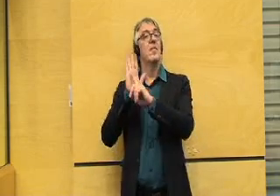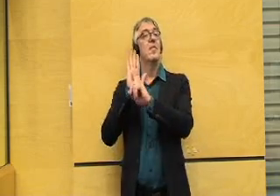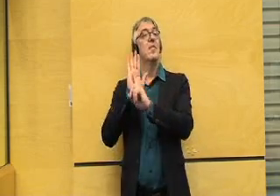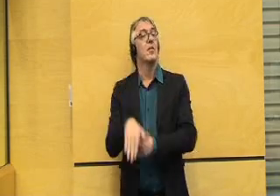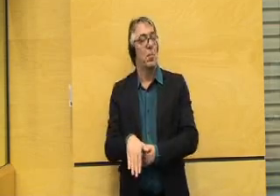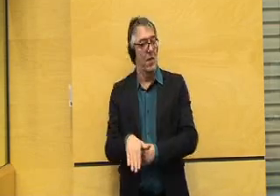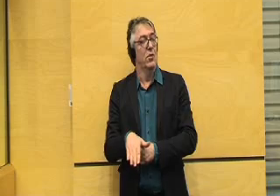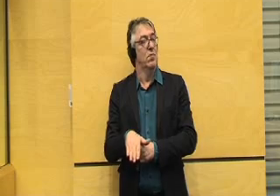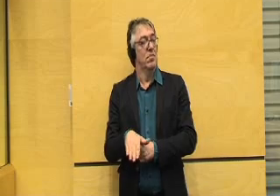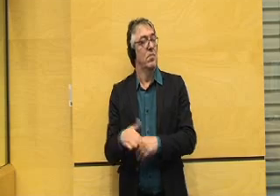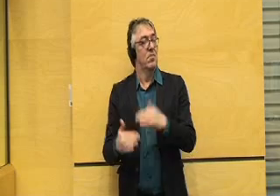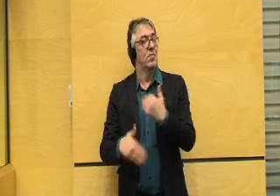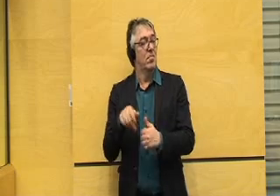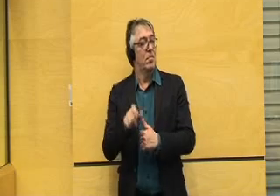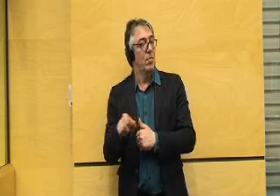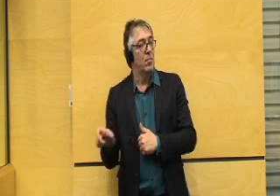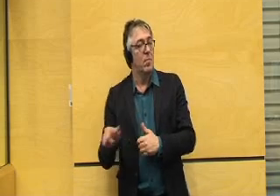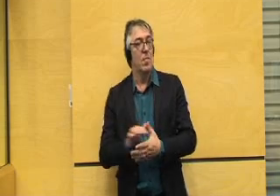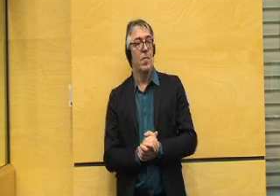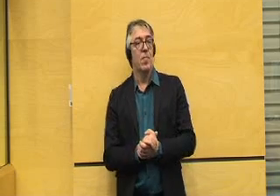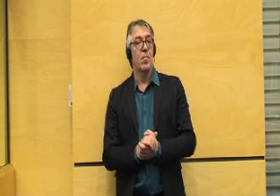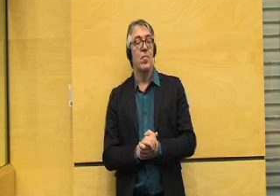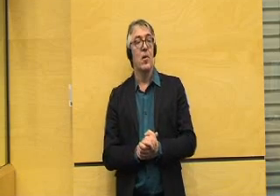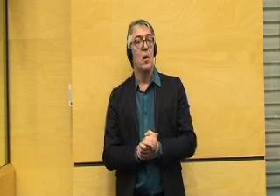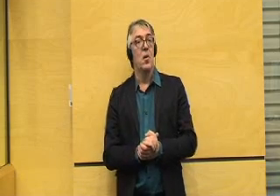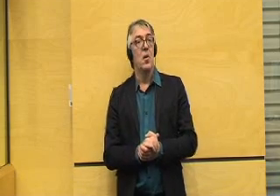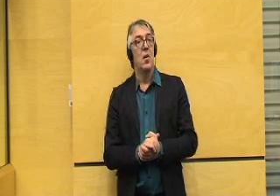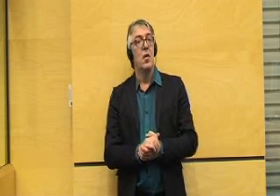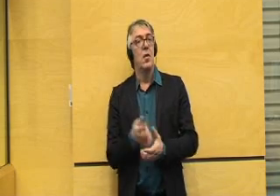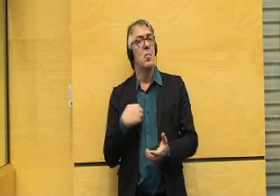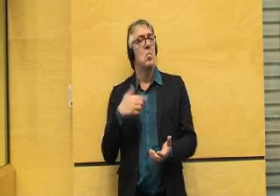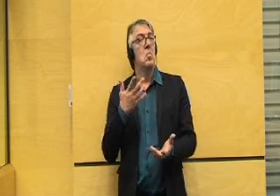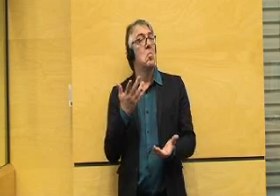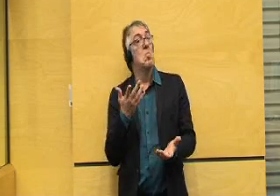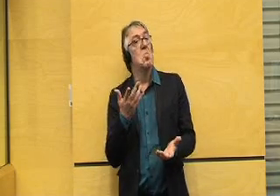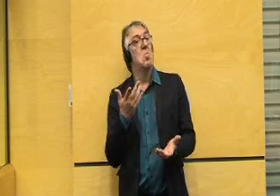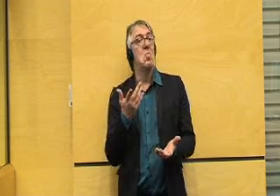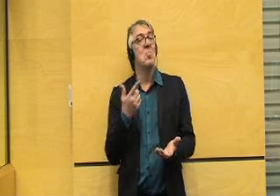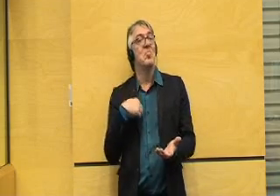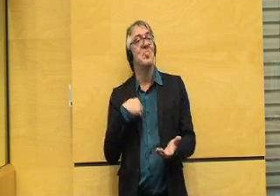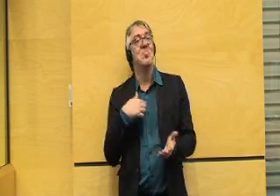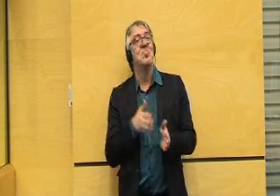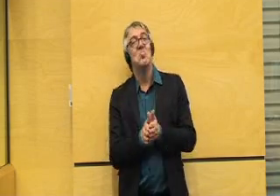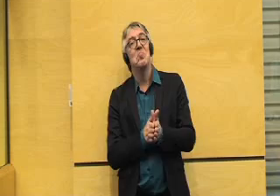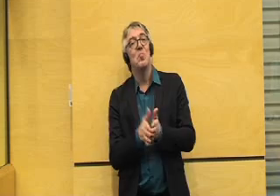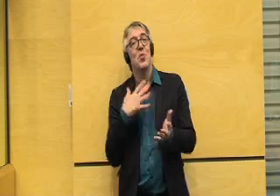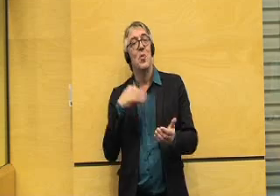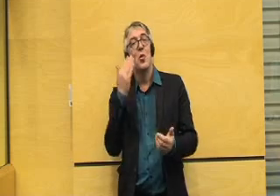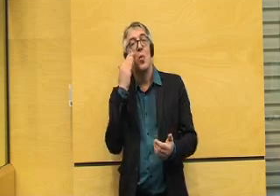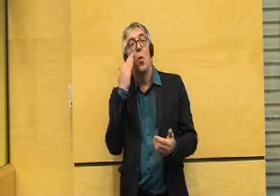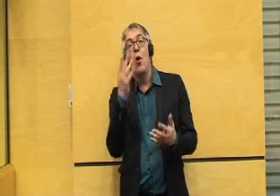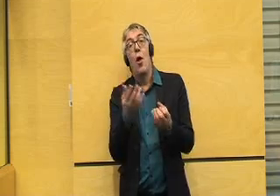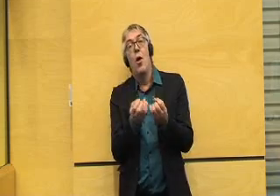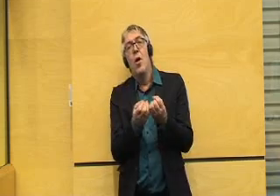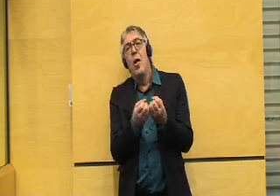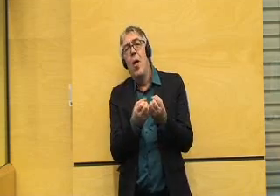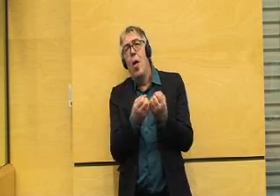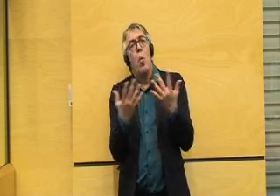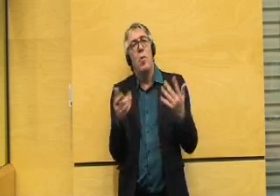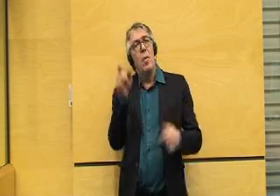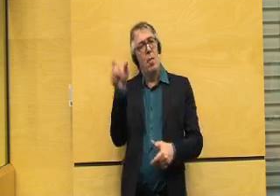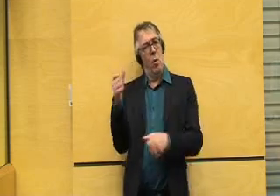with Disabilities. I think it would be very interesting to hear how many people are engaged